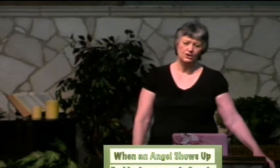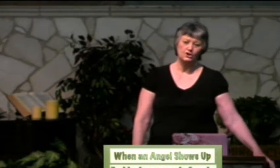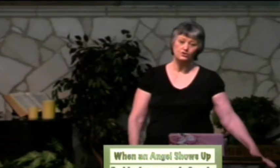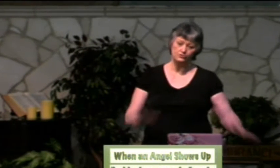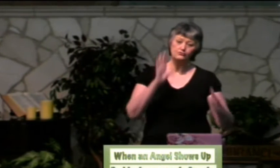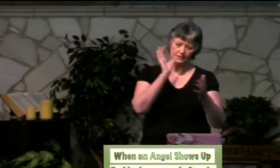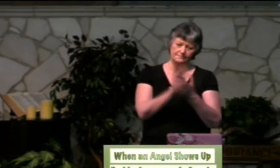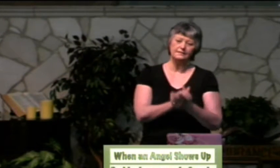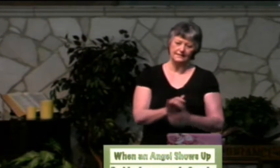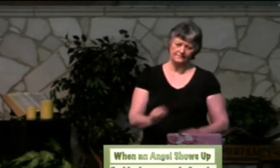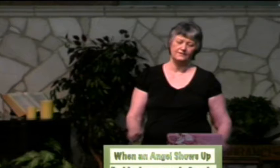you can believe it.